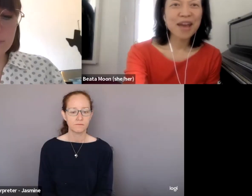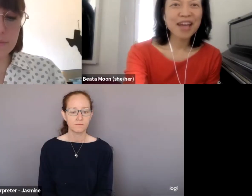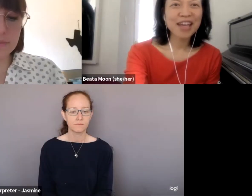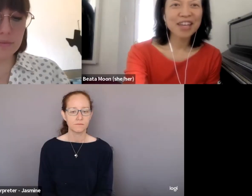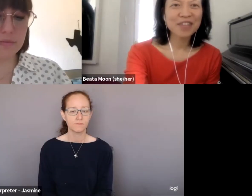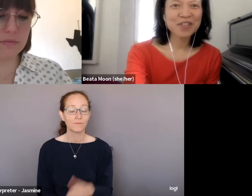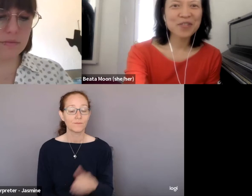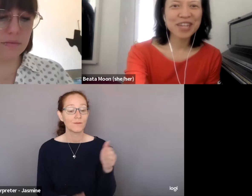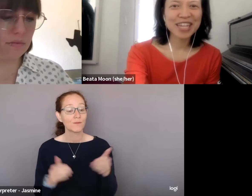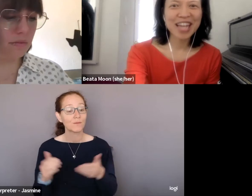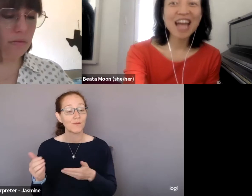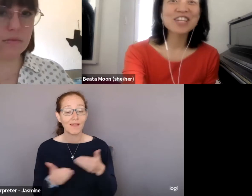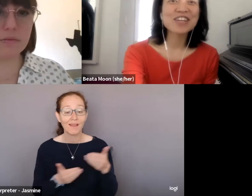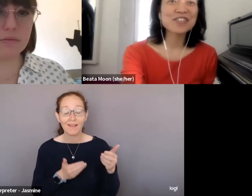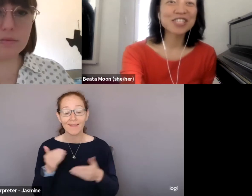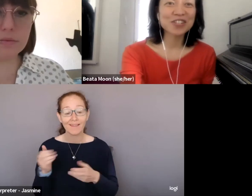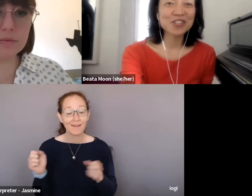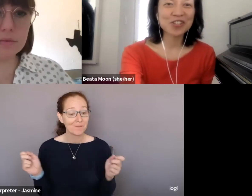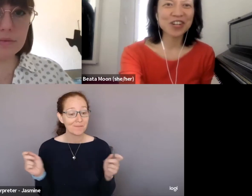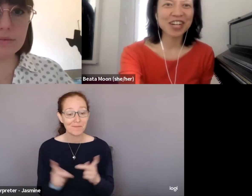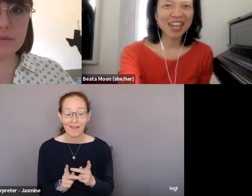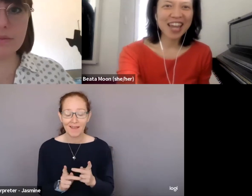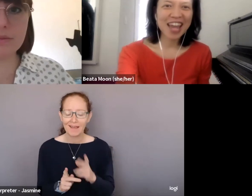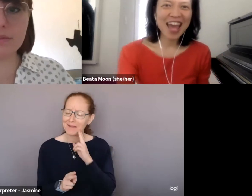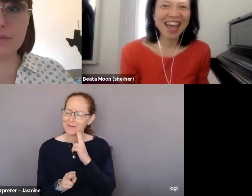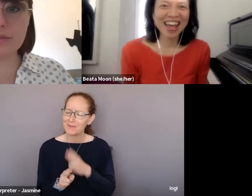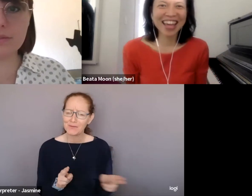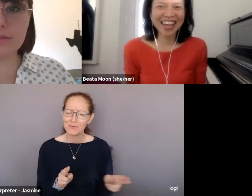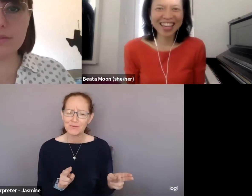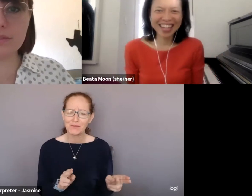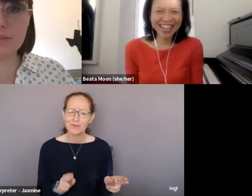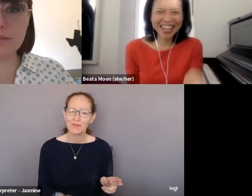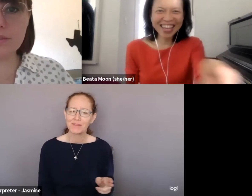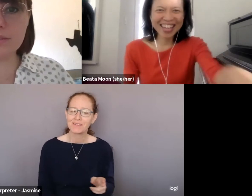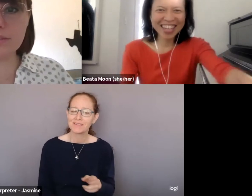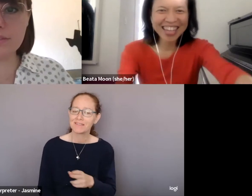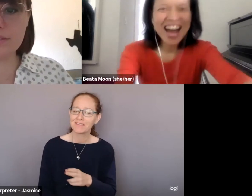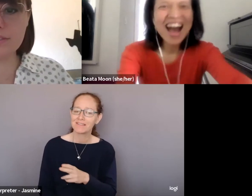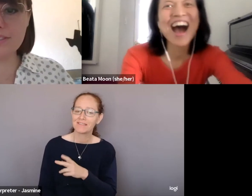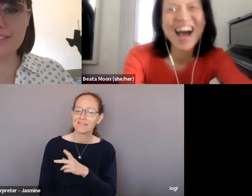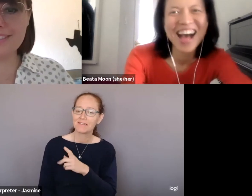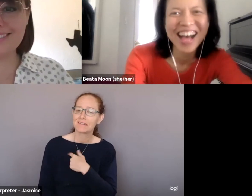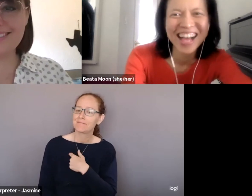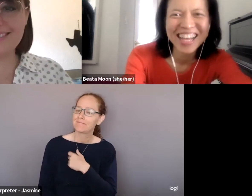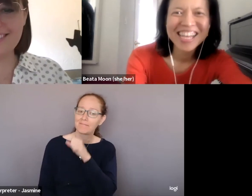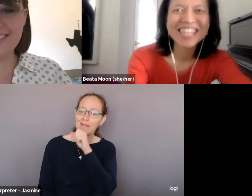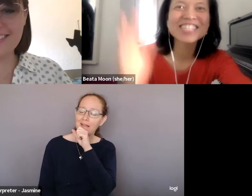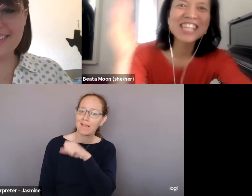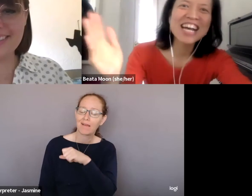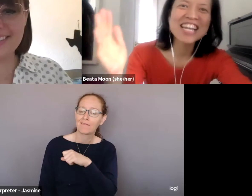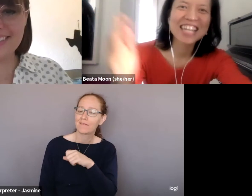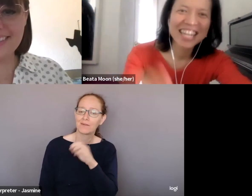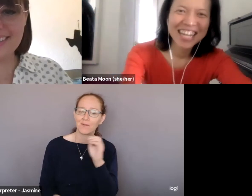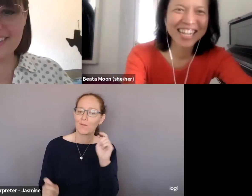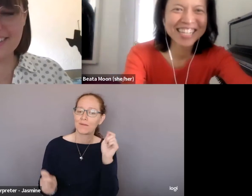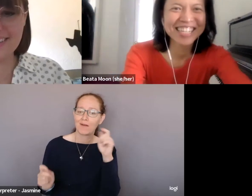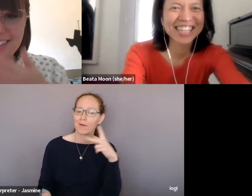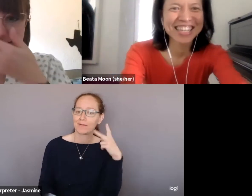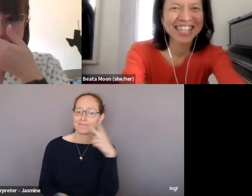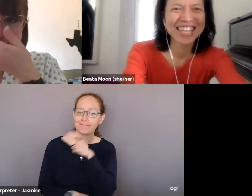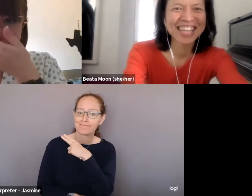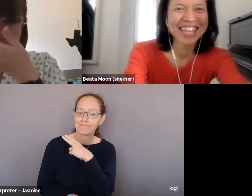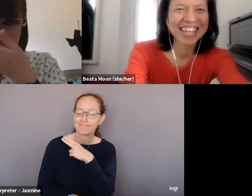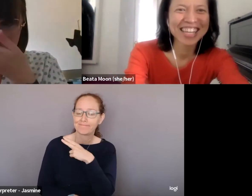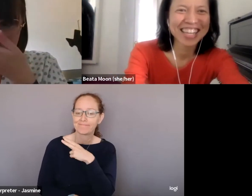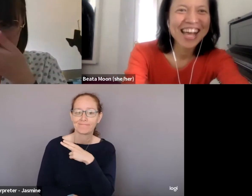welcome back, everyone. I know it's too short. I love the unceremonious cutoff. Even though we can all see the counters,